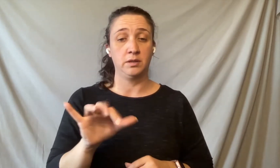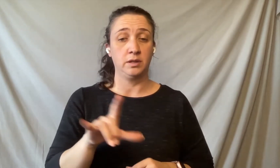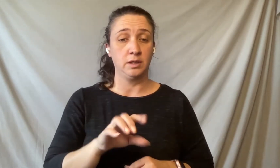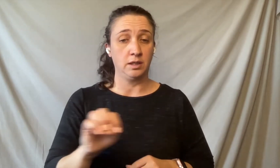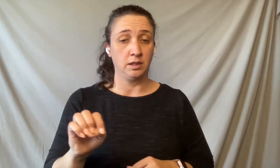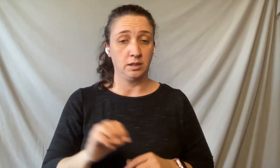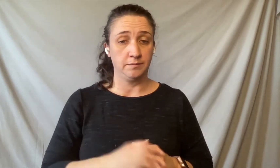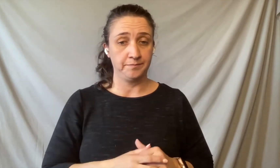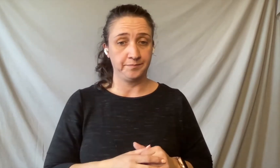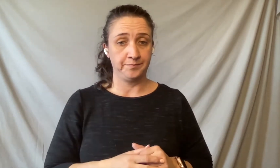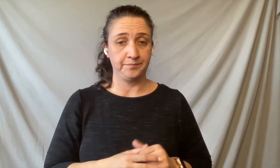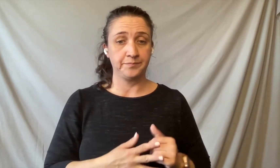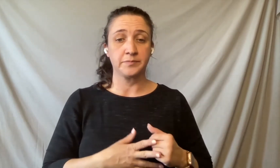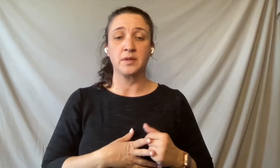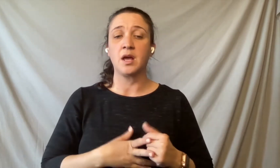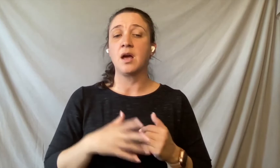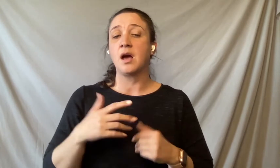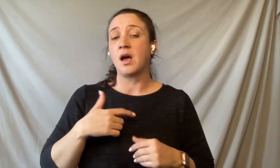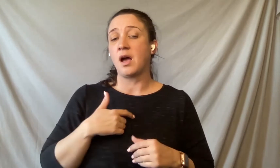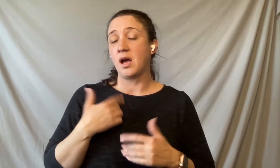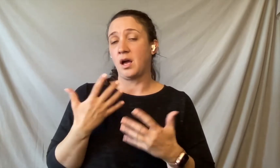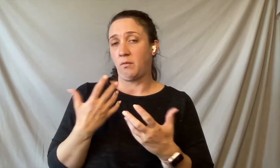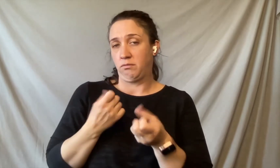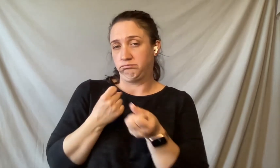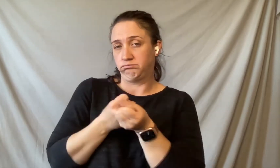I would advocate for